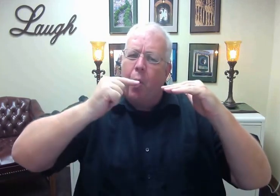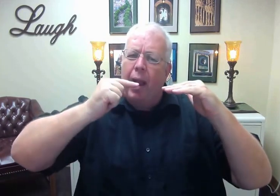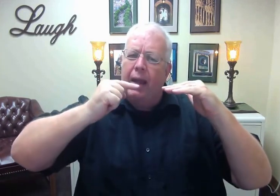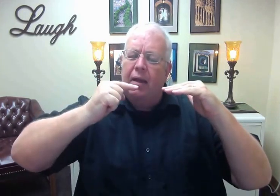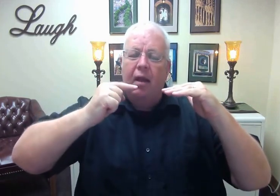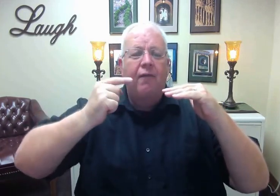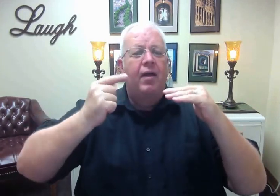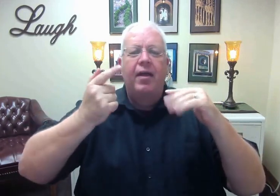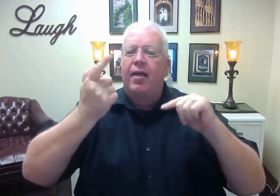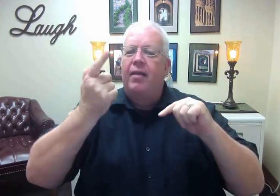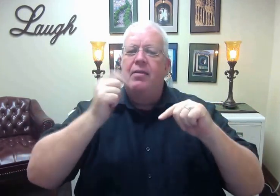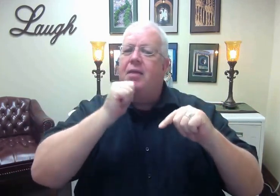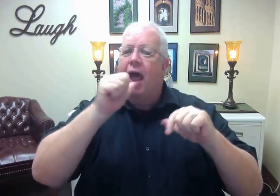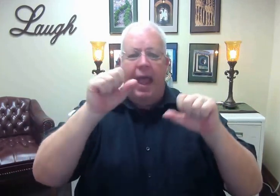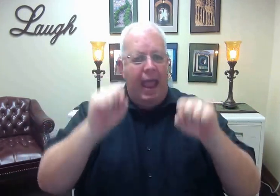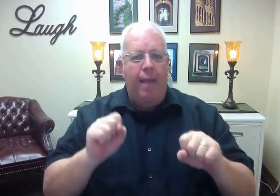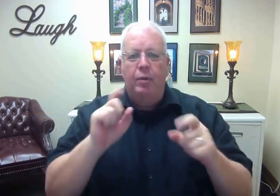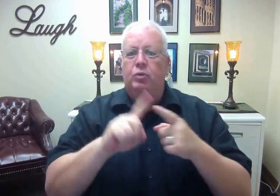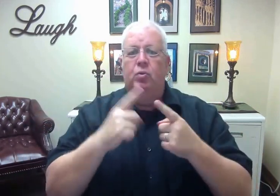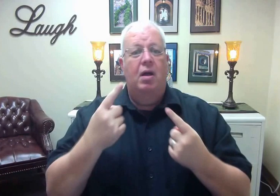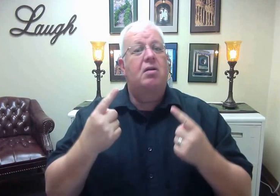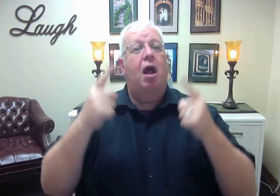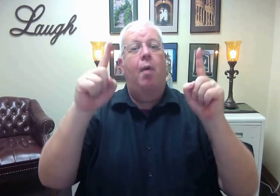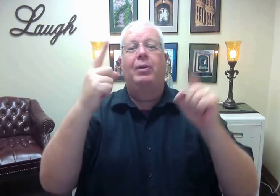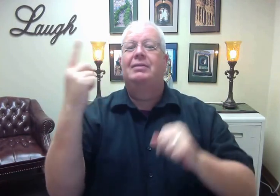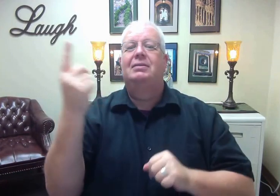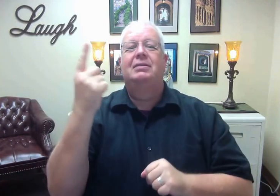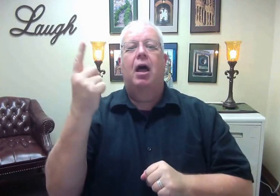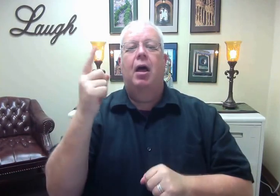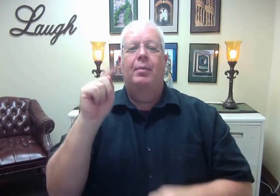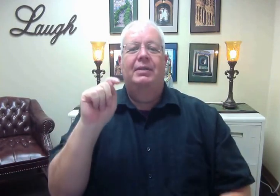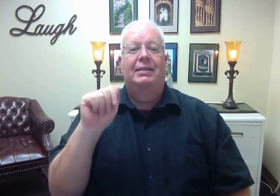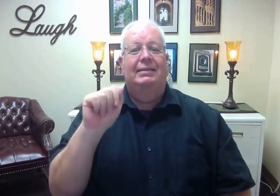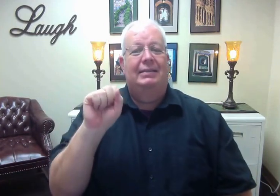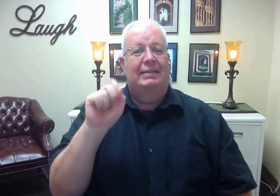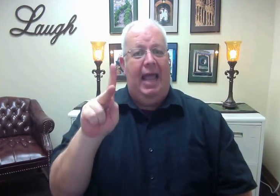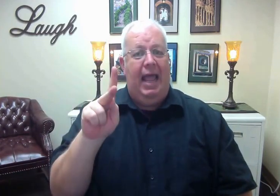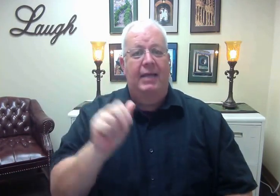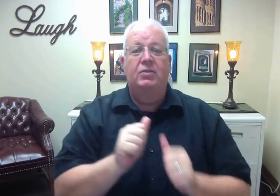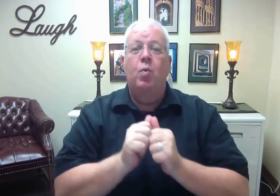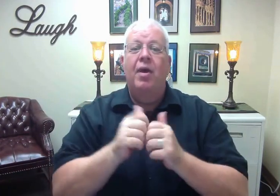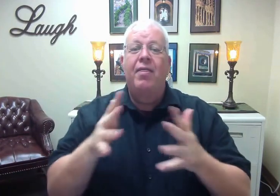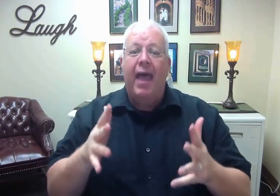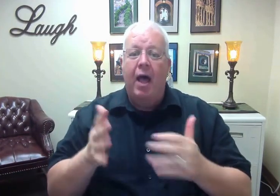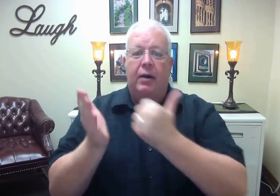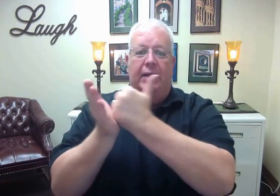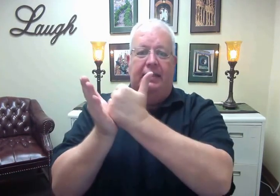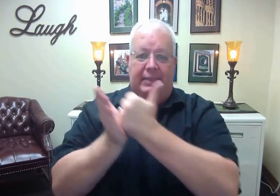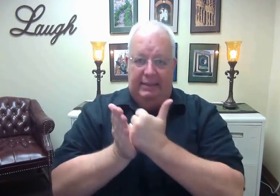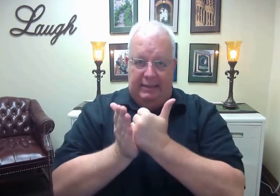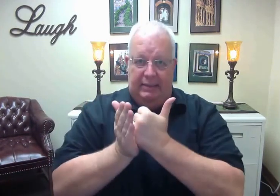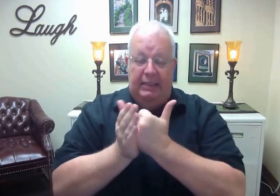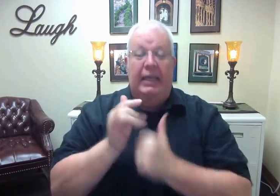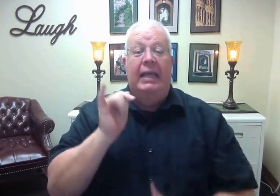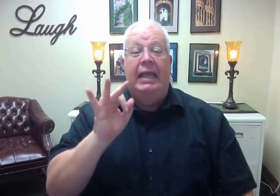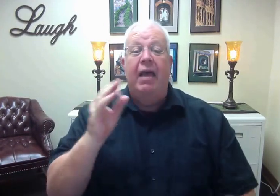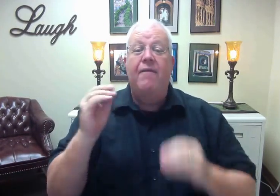point of being unable to accomplish some task without assistance.